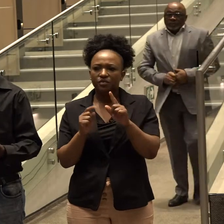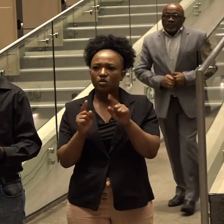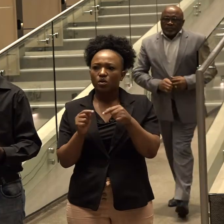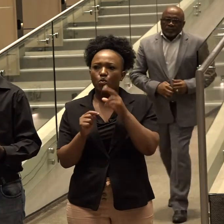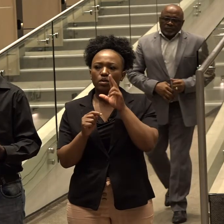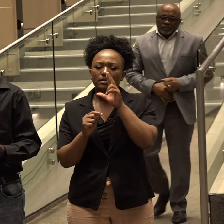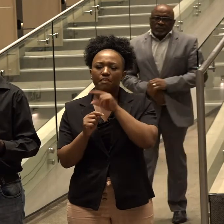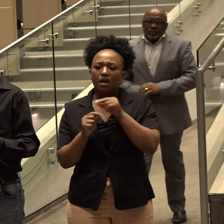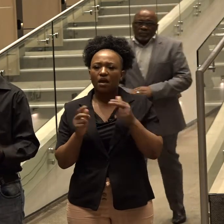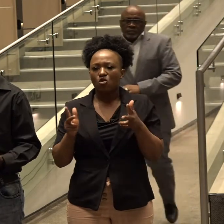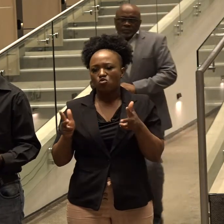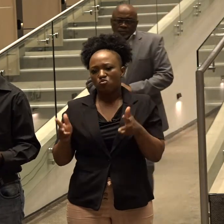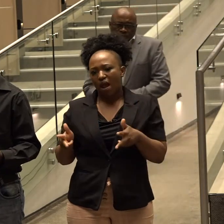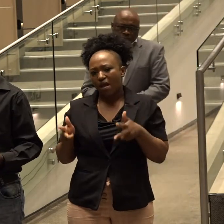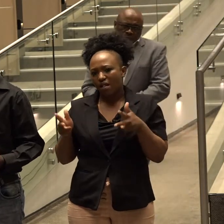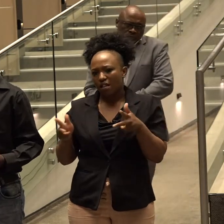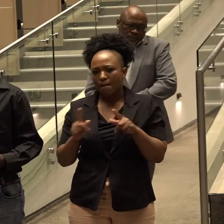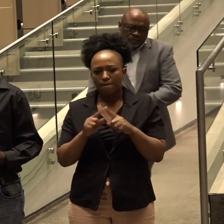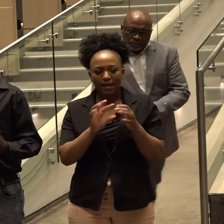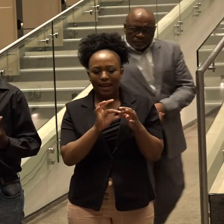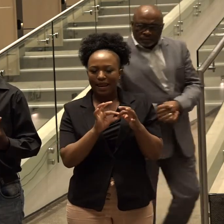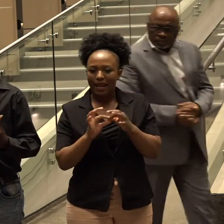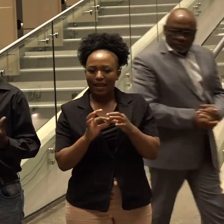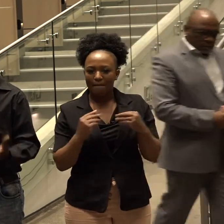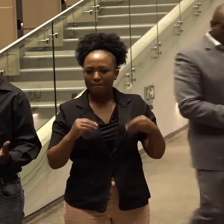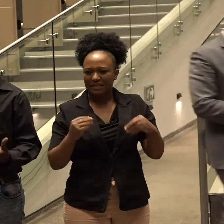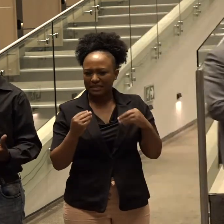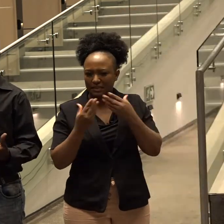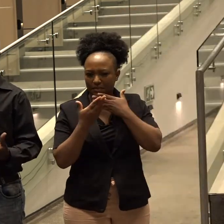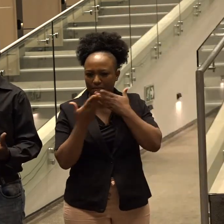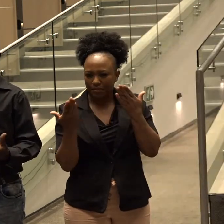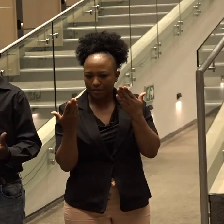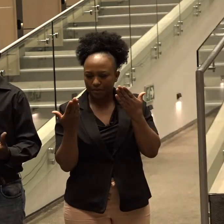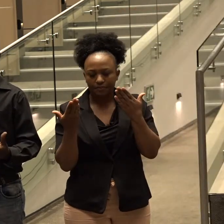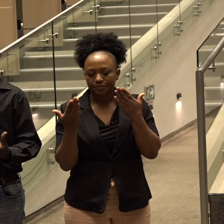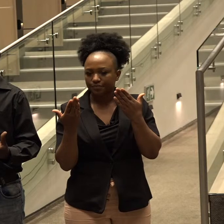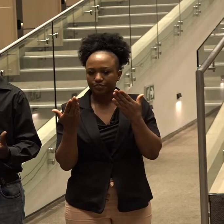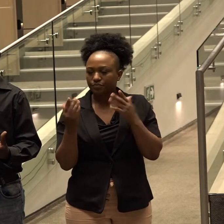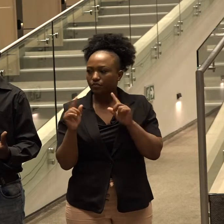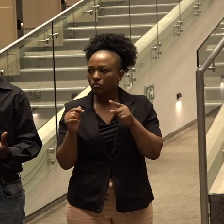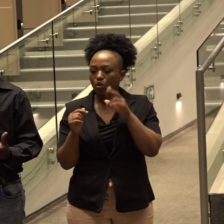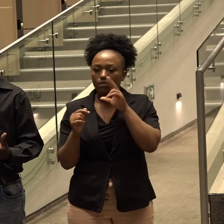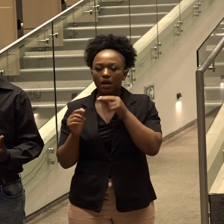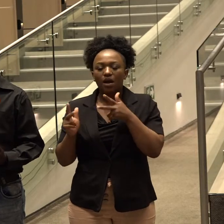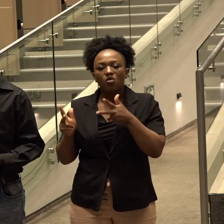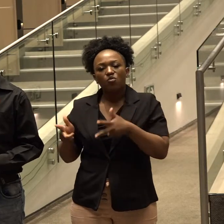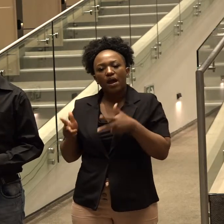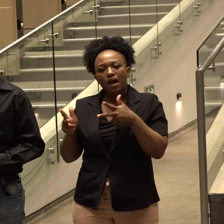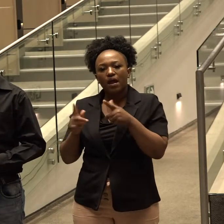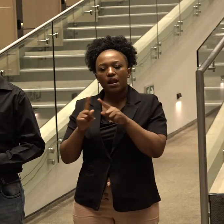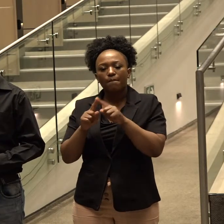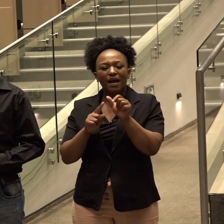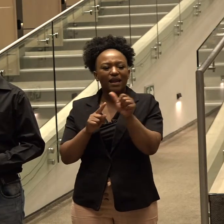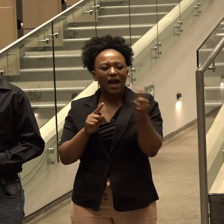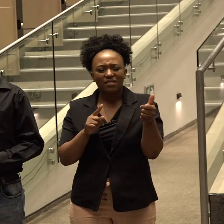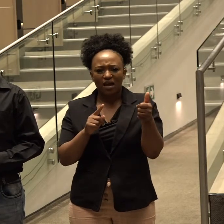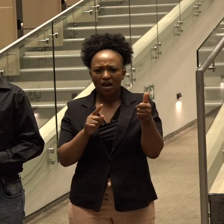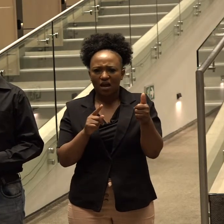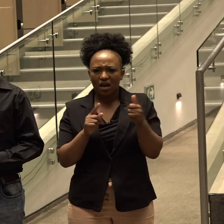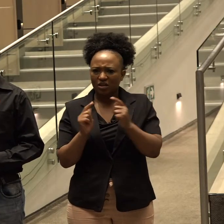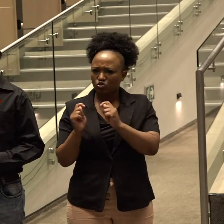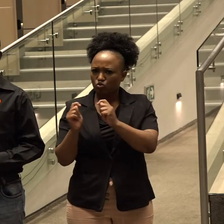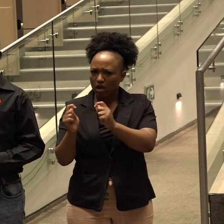race and not speak about business you can't speak about Rail and not speak about other modes of drug transport